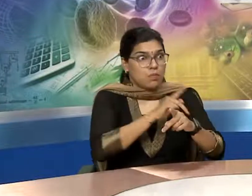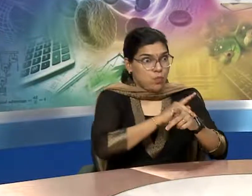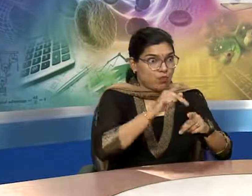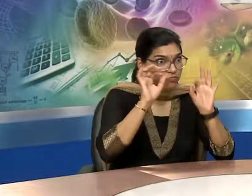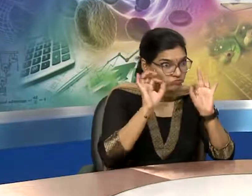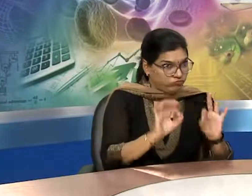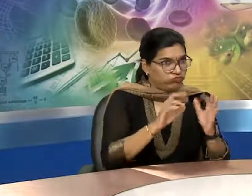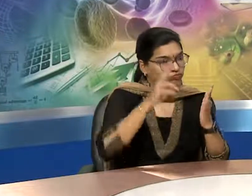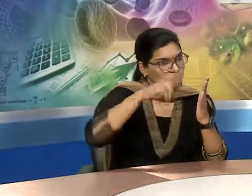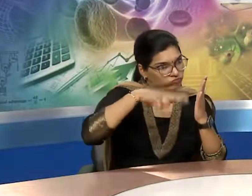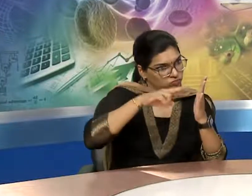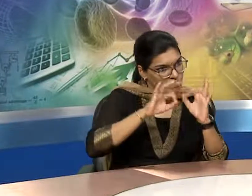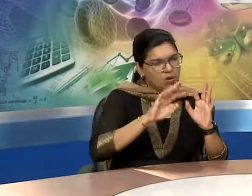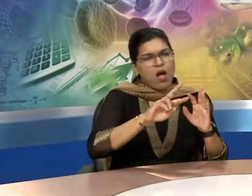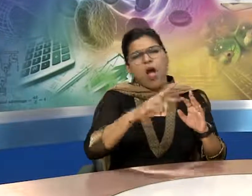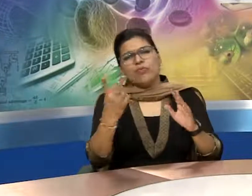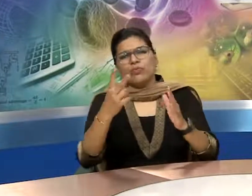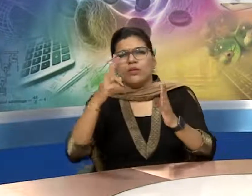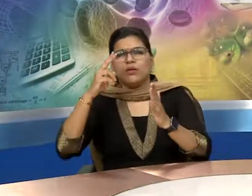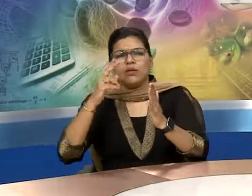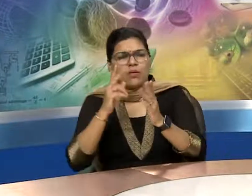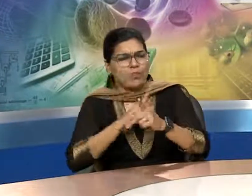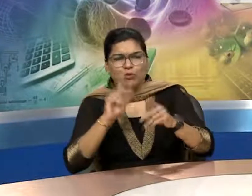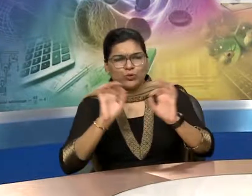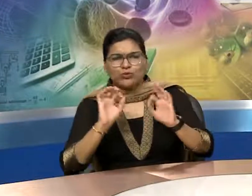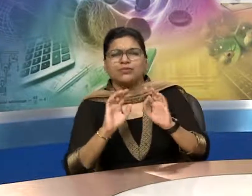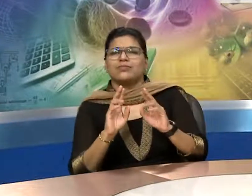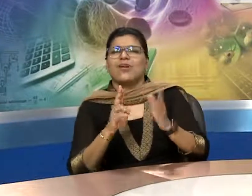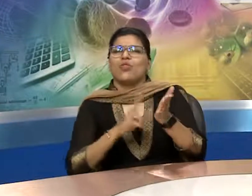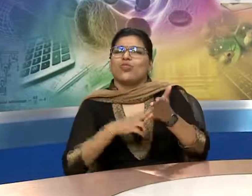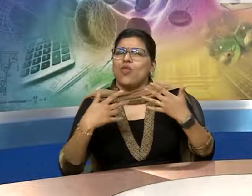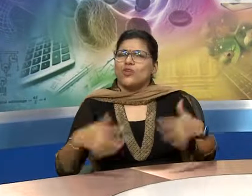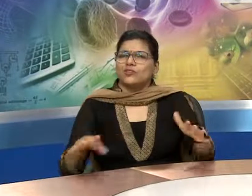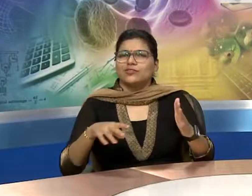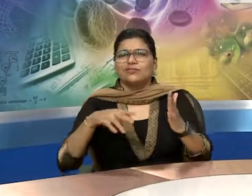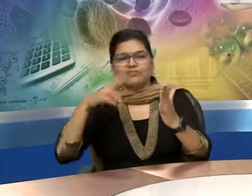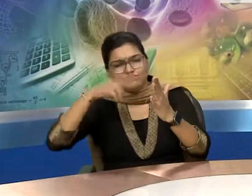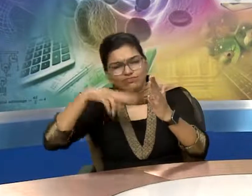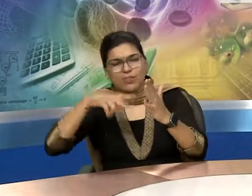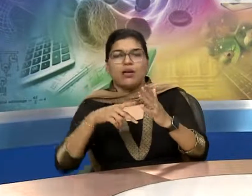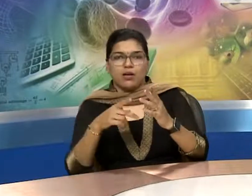is in a proper way, or you can say something which is professional.